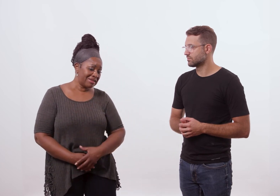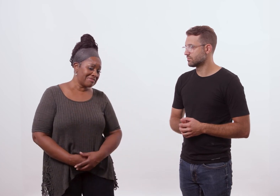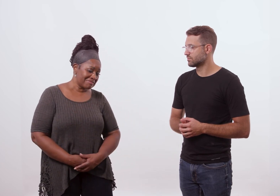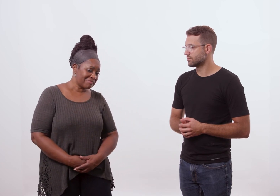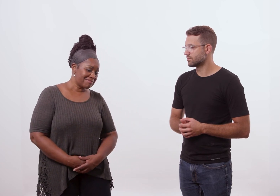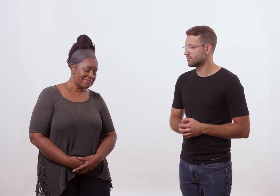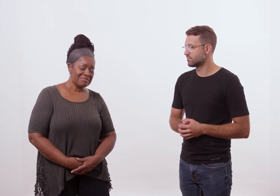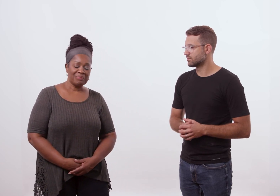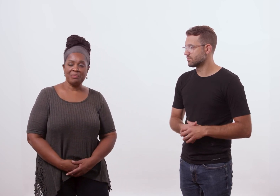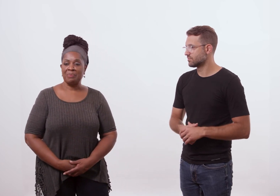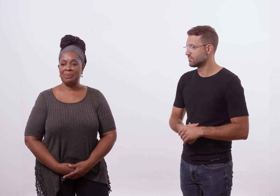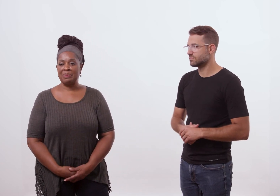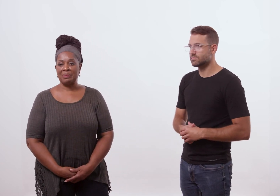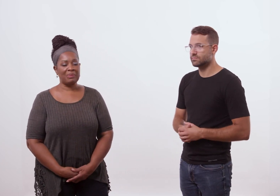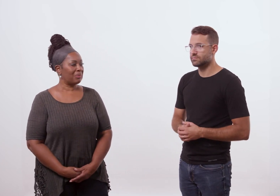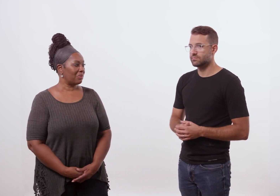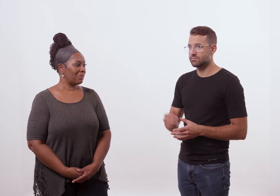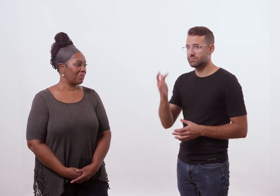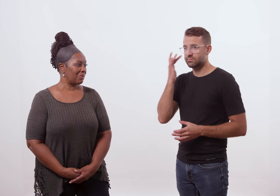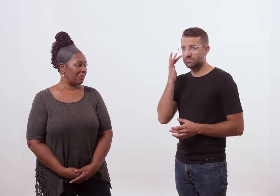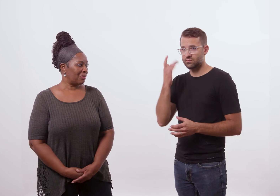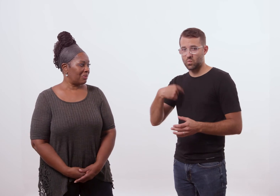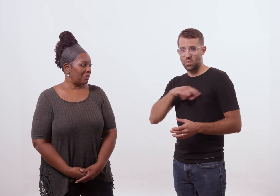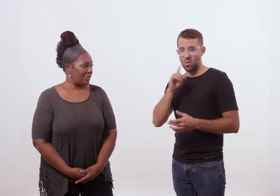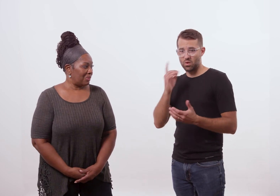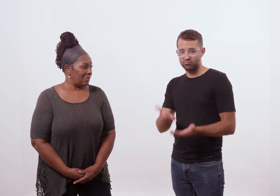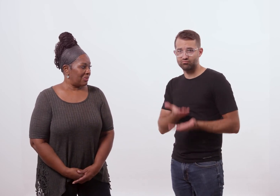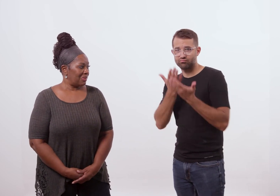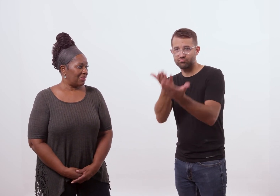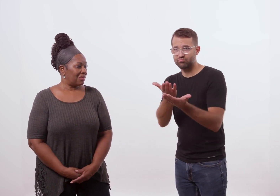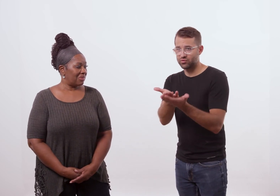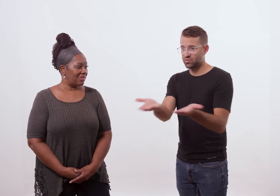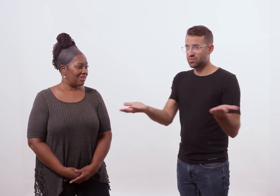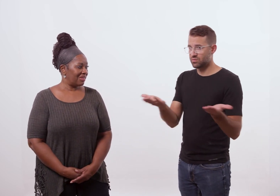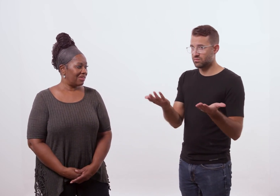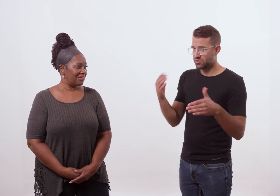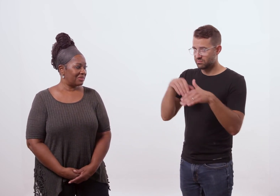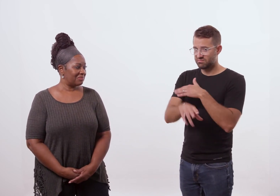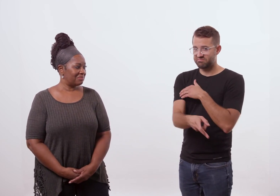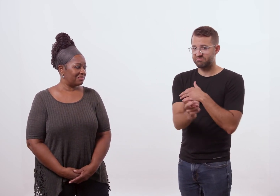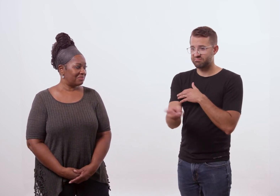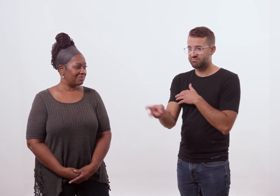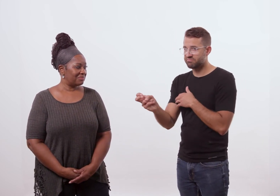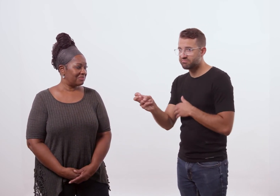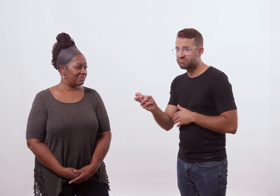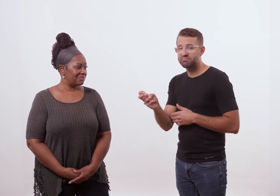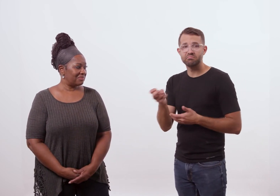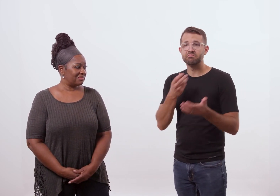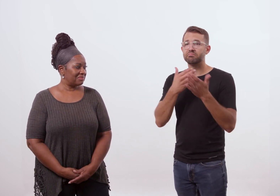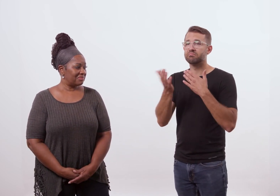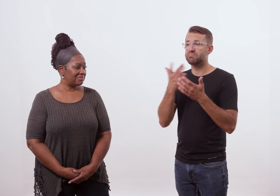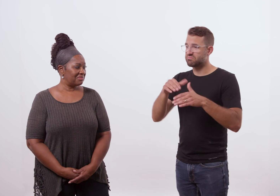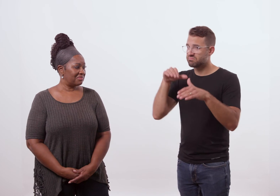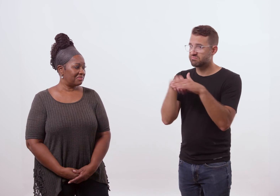We would have freely given you the provisions which you took by force. But though you came to us in violence,